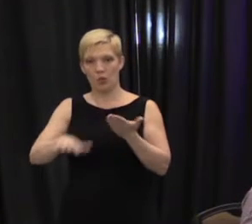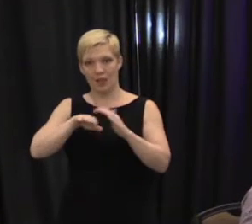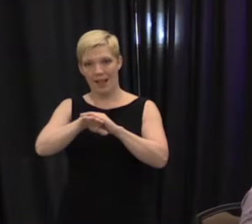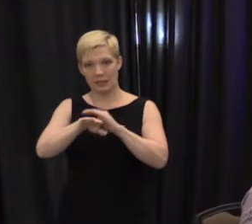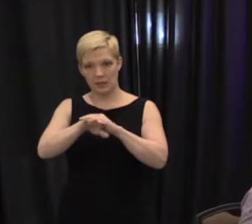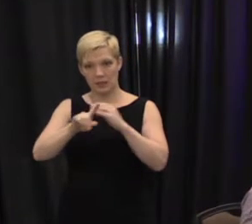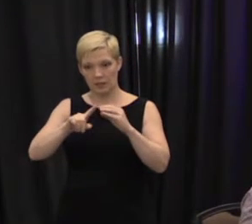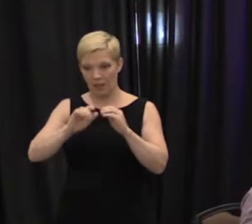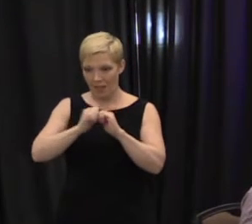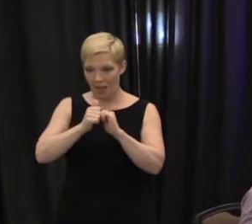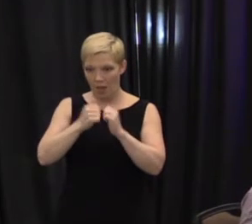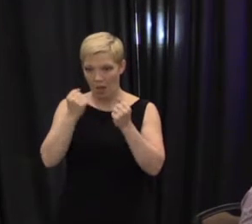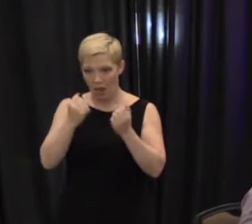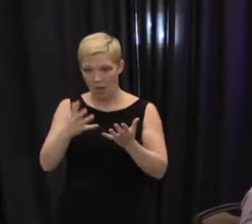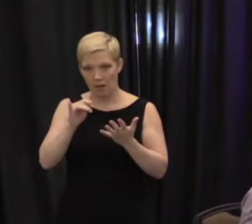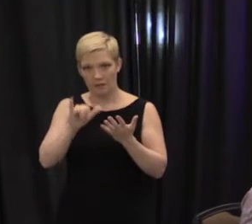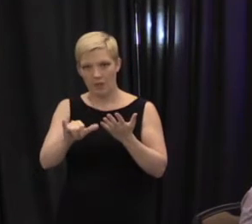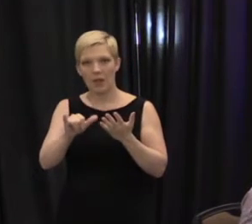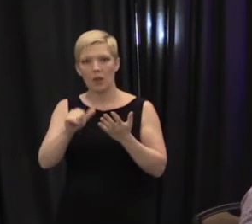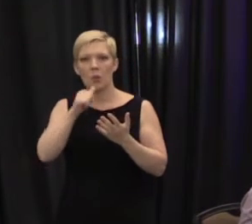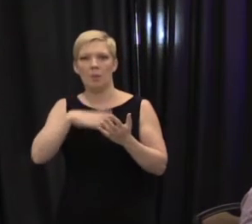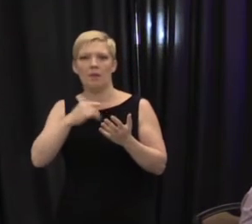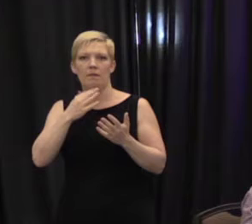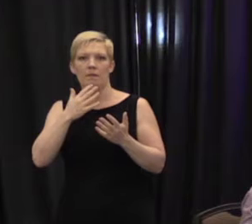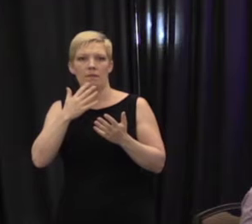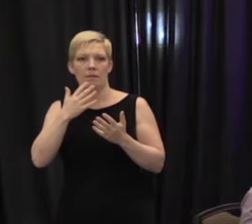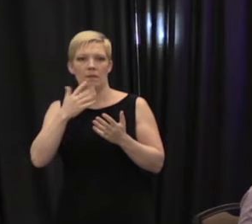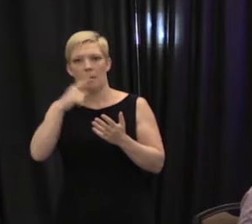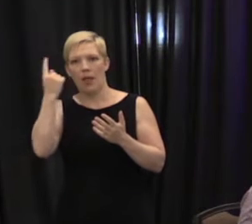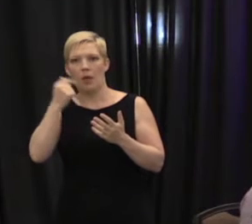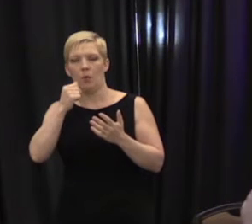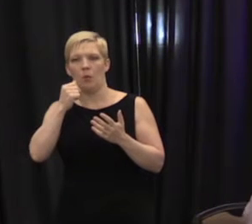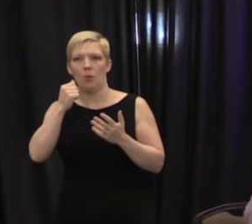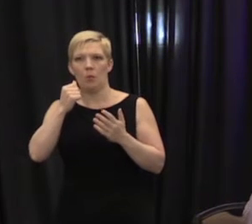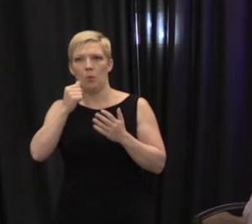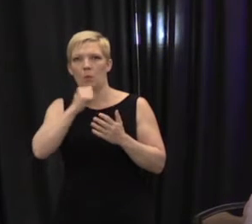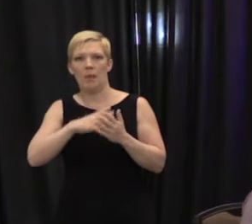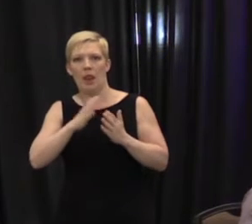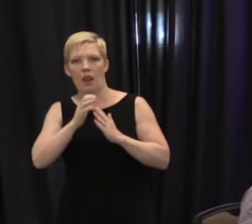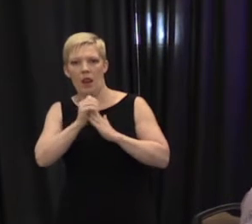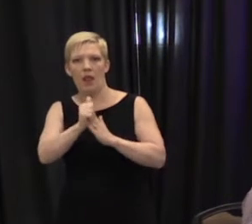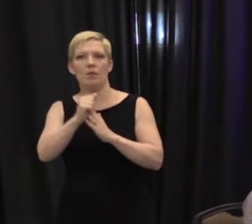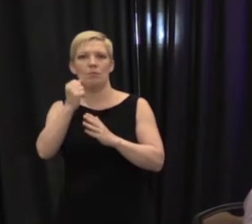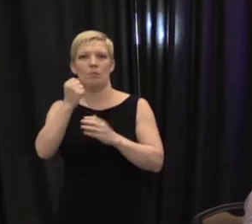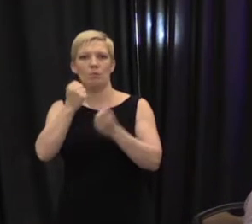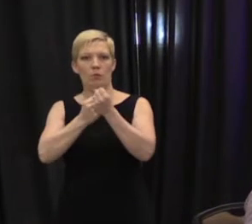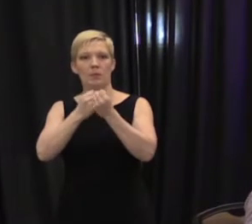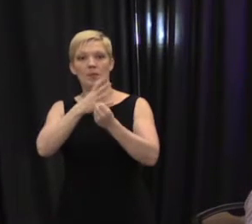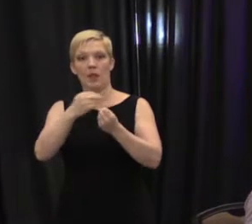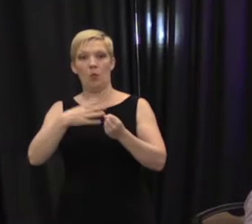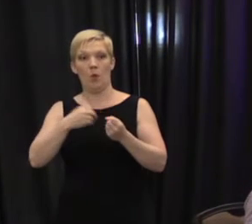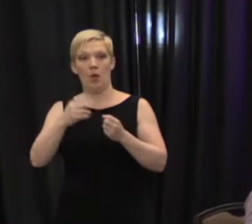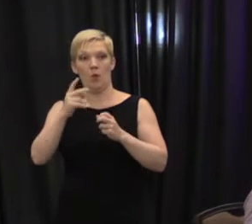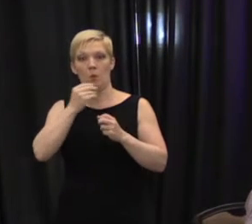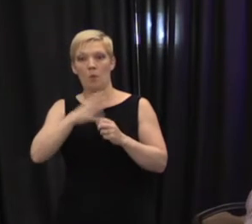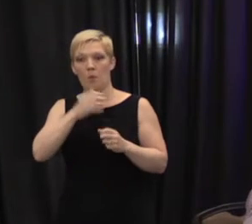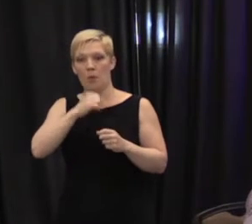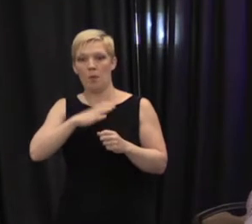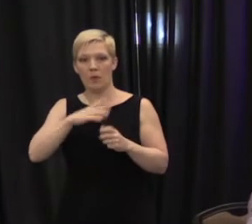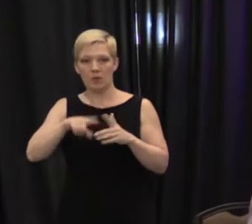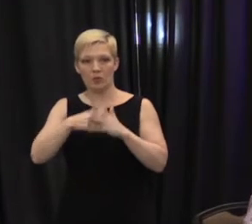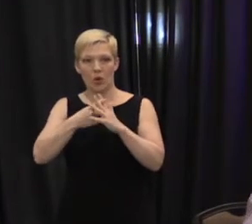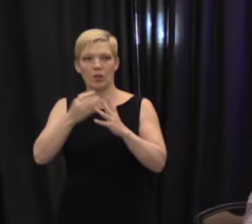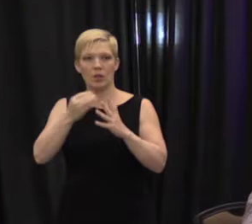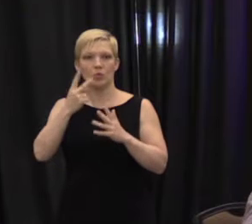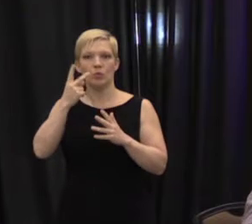80s, about how a lot of it was always women of color, especially black women-led movements. And then a lot of white women started to understand that they were